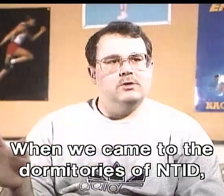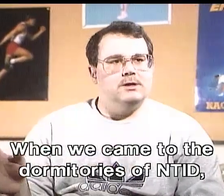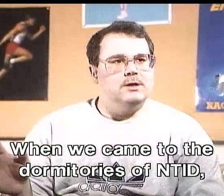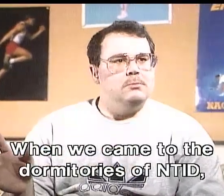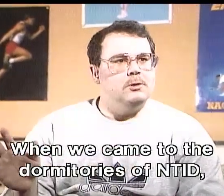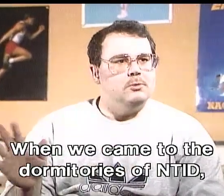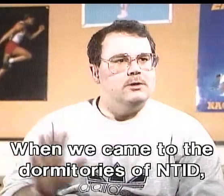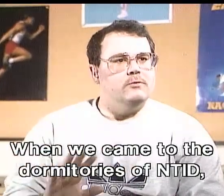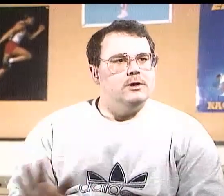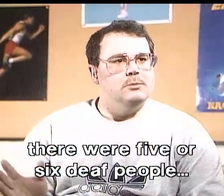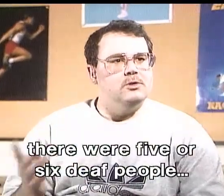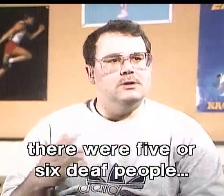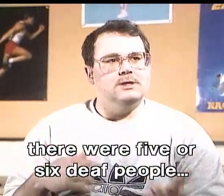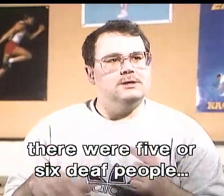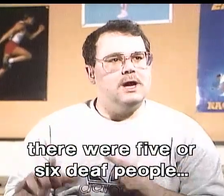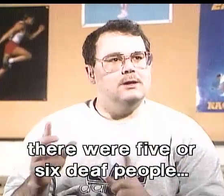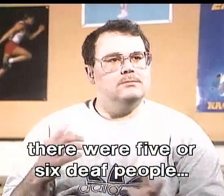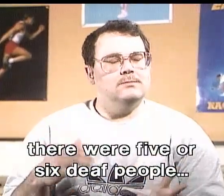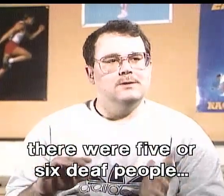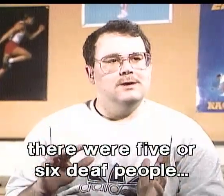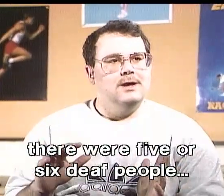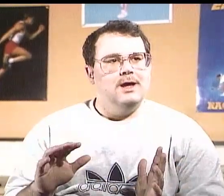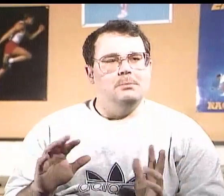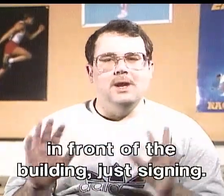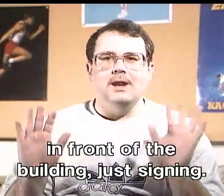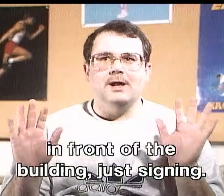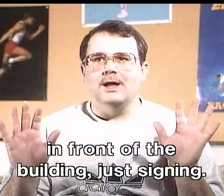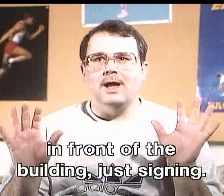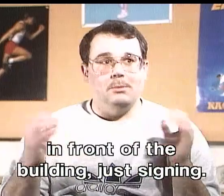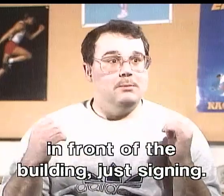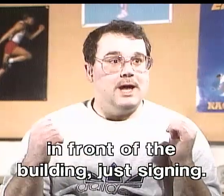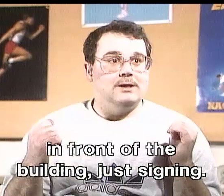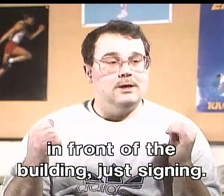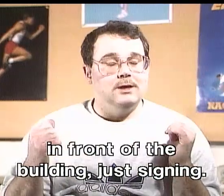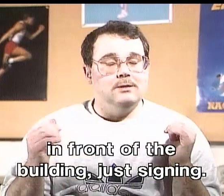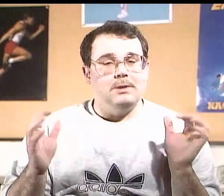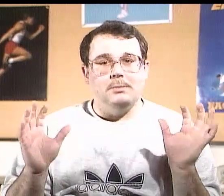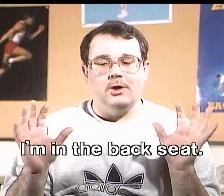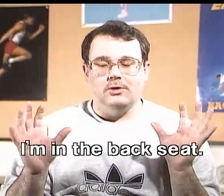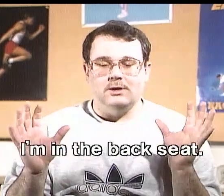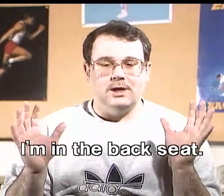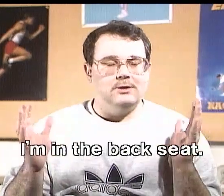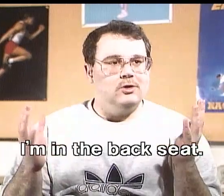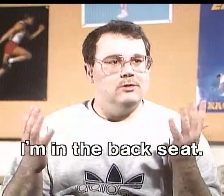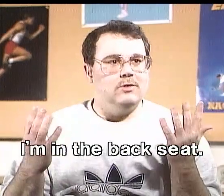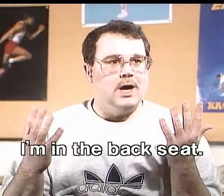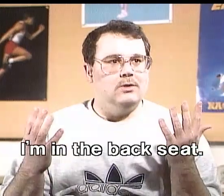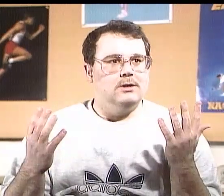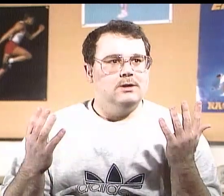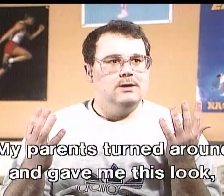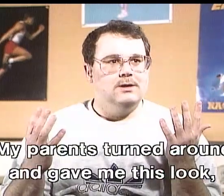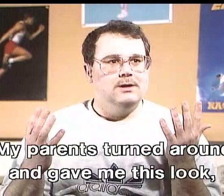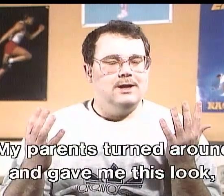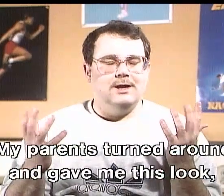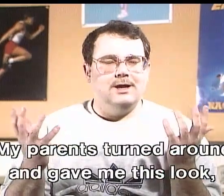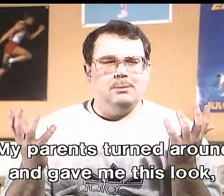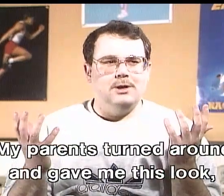deaf people in the front of the building just signing. Immediately, I'm in the back seat, my parents just like turned around, and they just gave me this